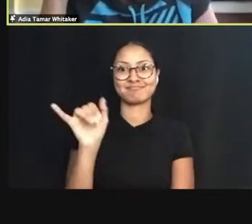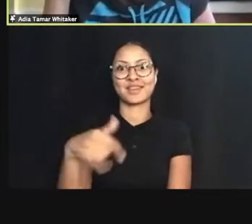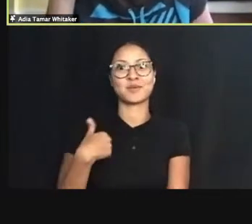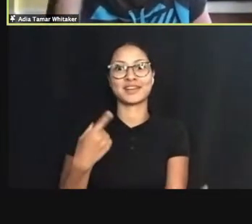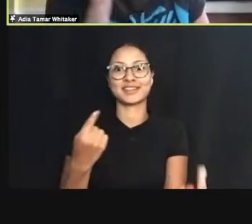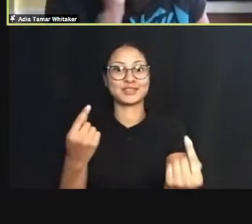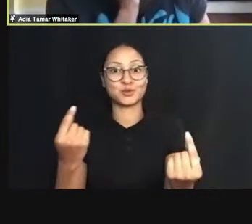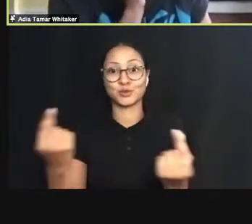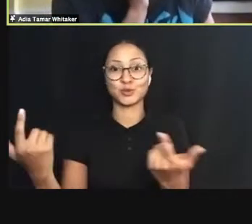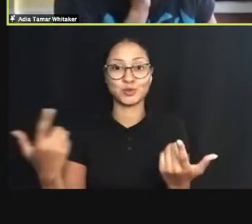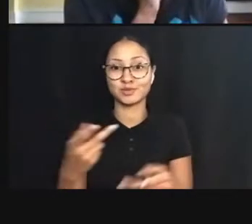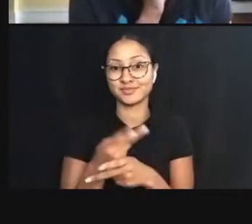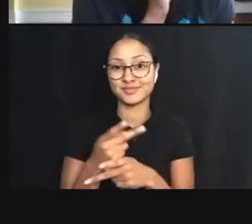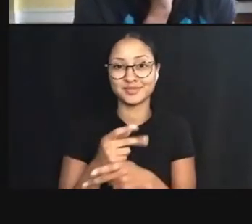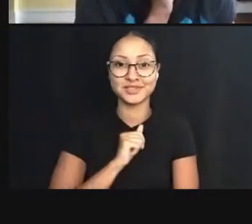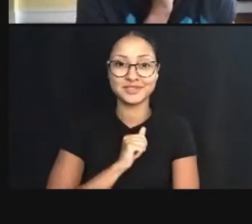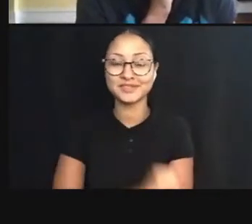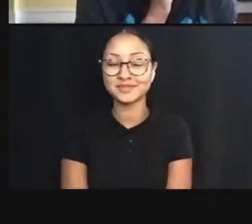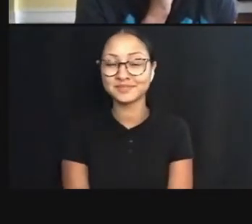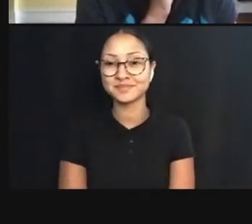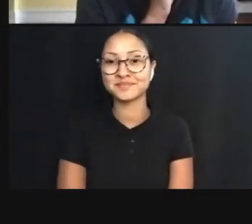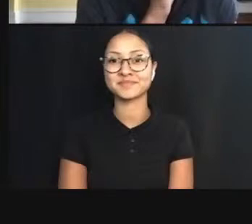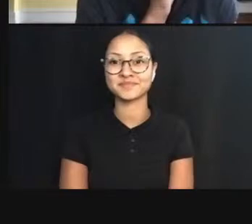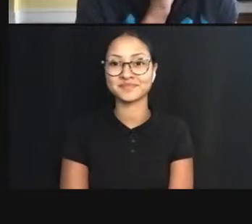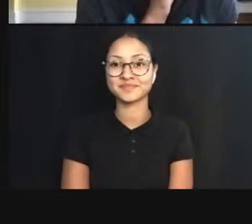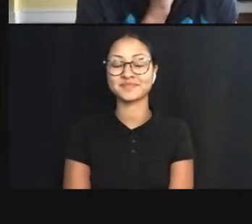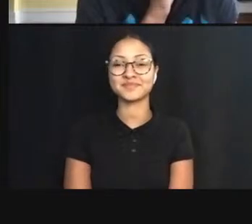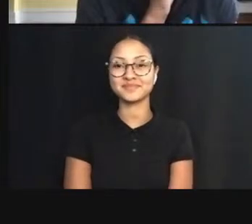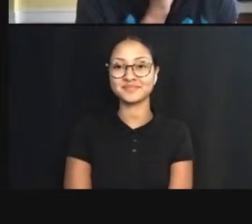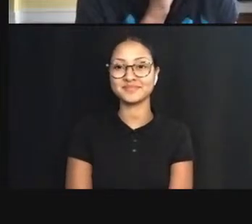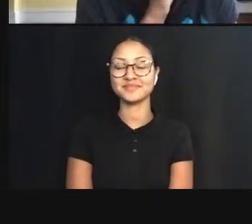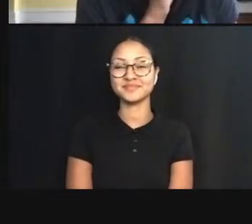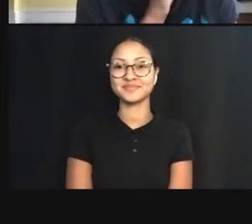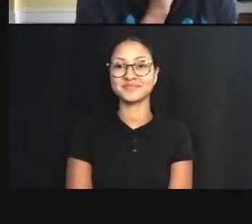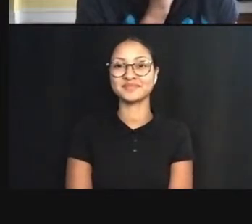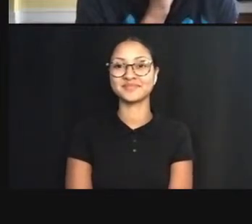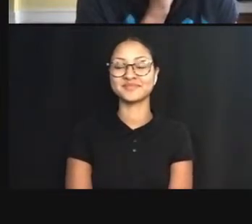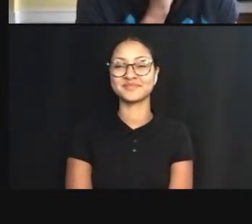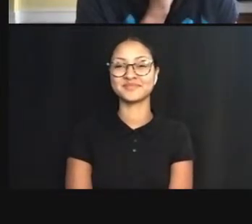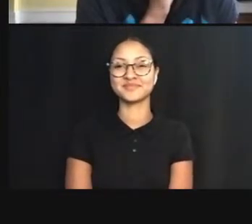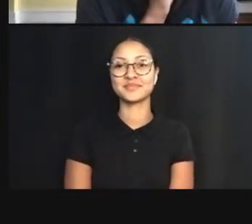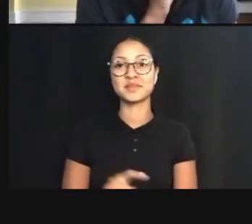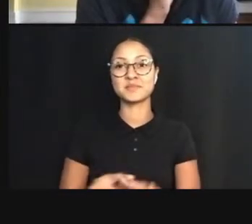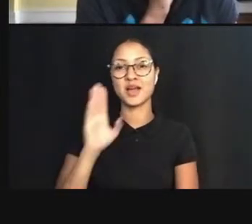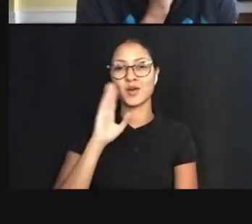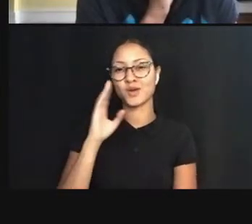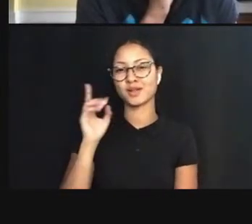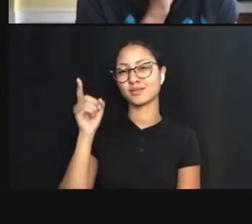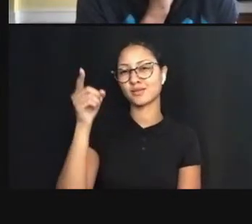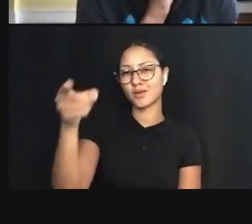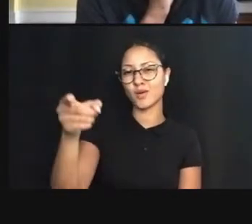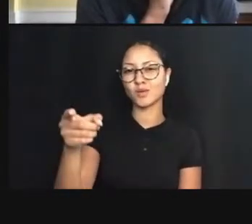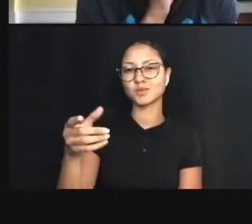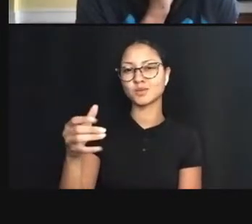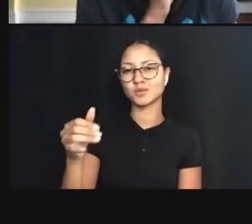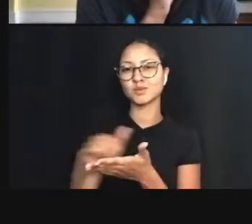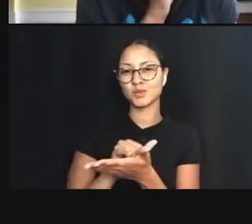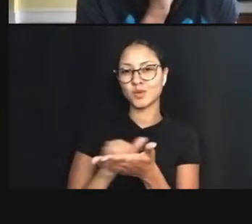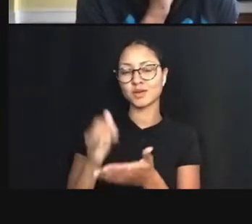July, I'll be coming that way for a good few weeks, but starting back in